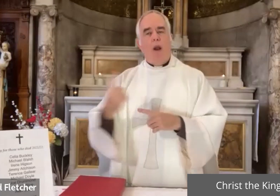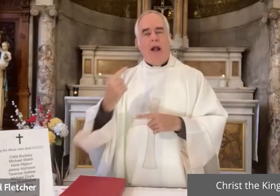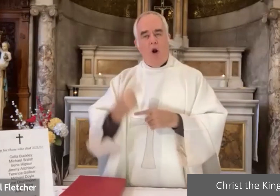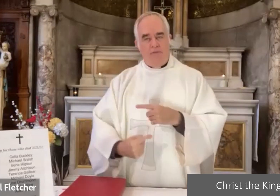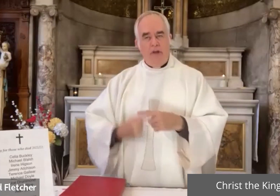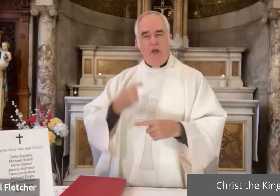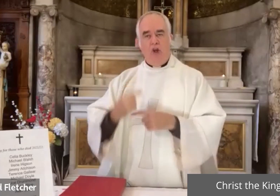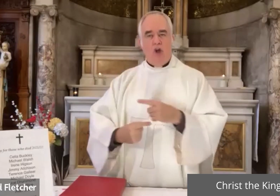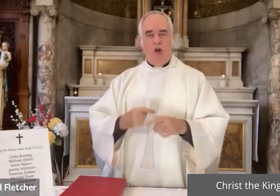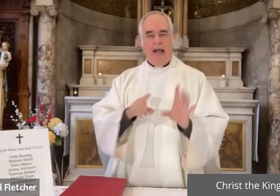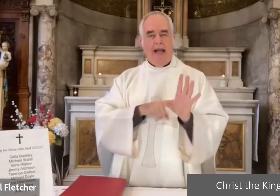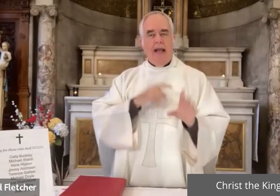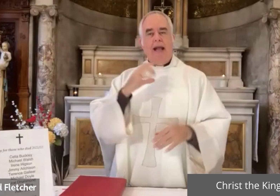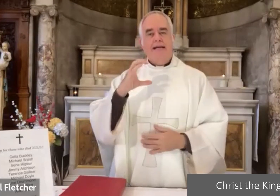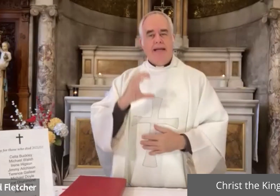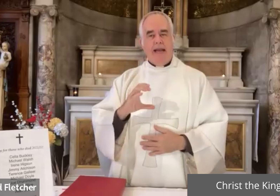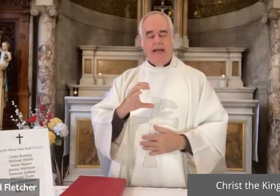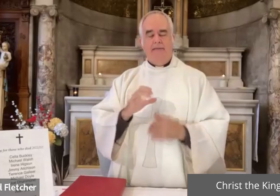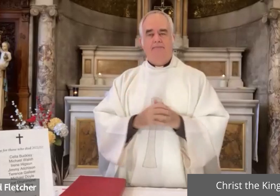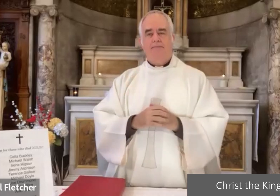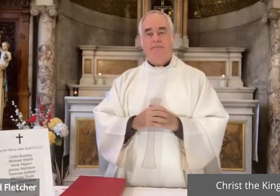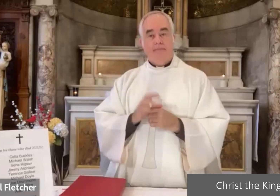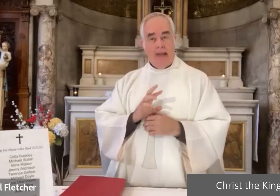34th week of the year C.